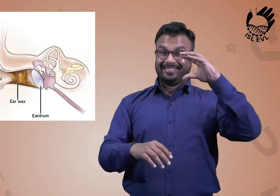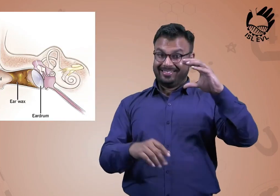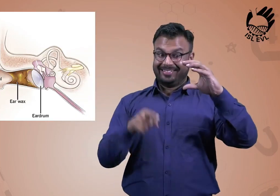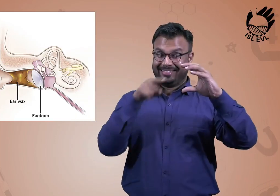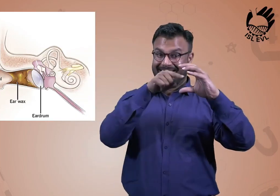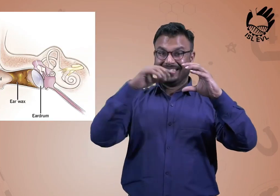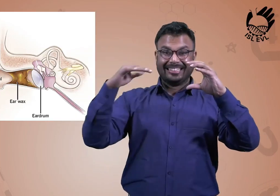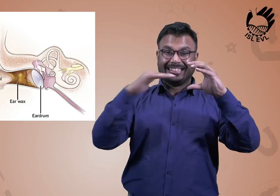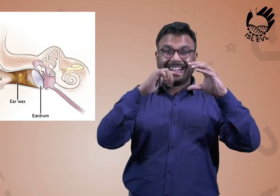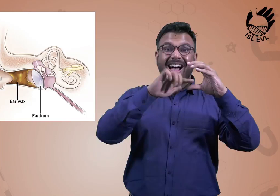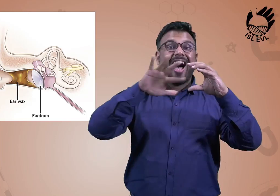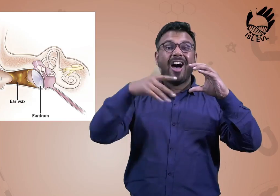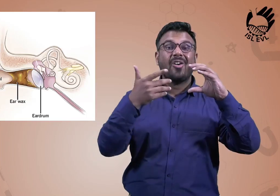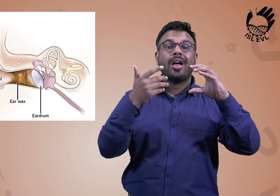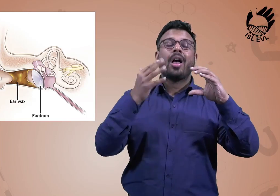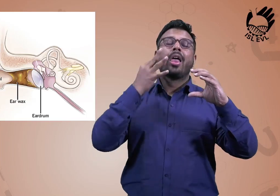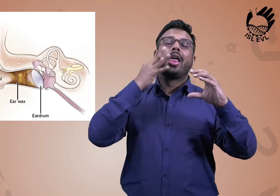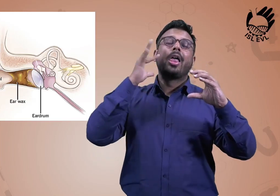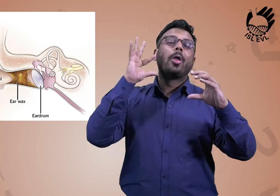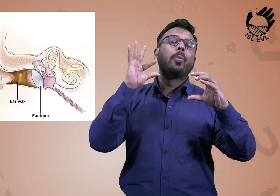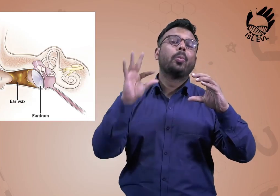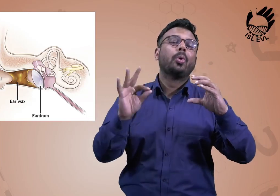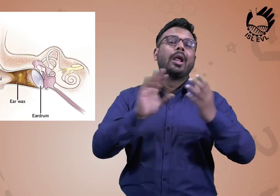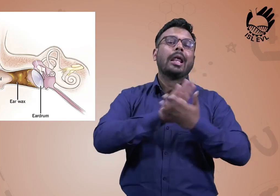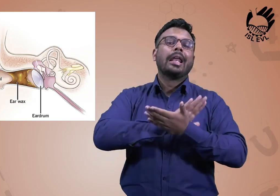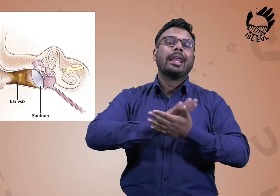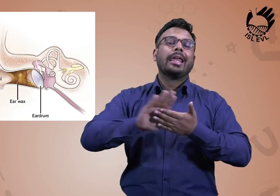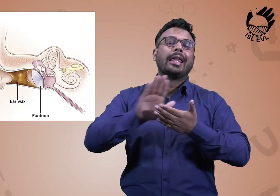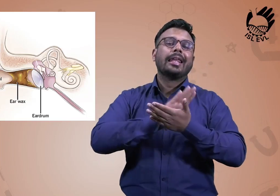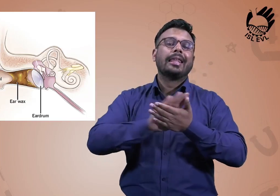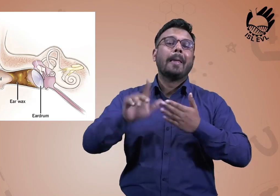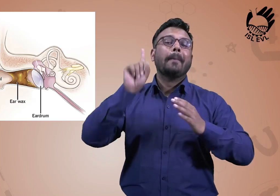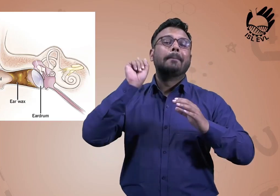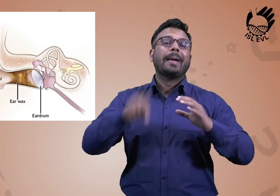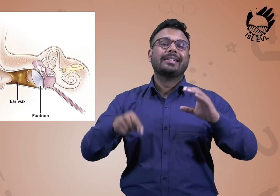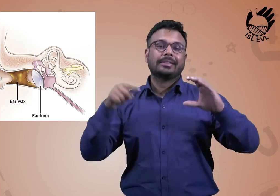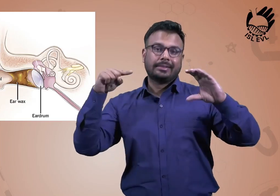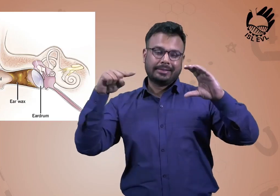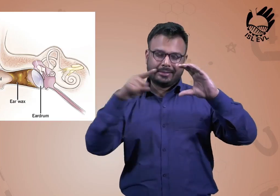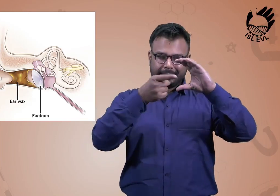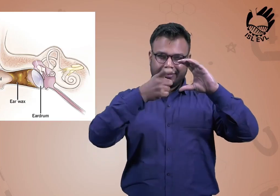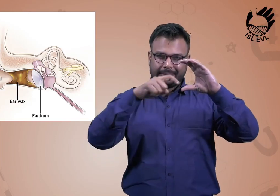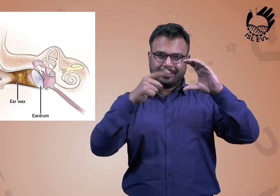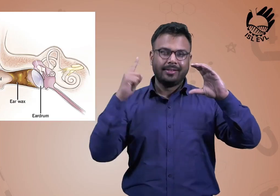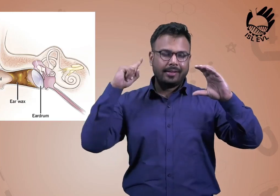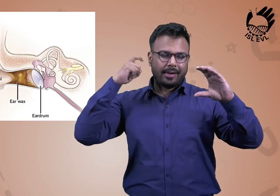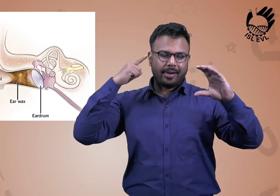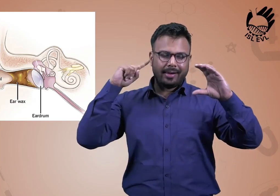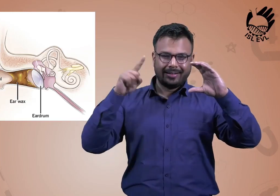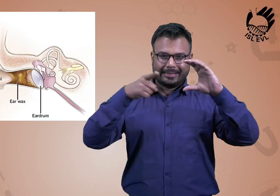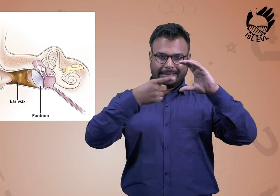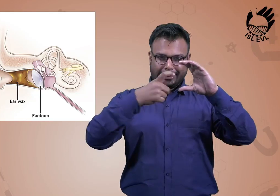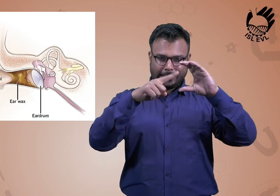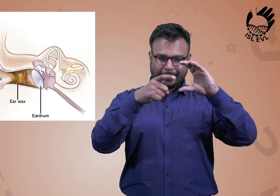Now, sometimes we have earwax, and because of that, we may not be able